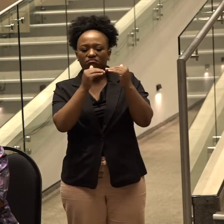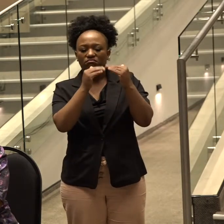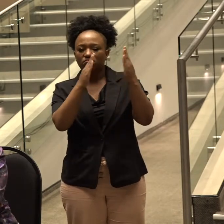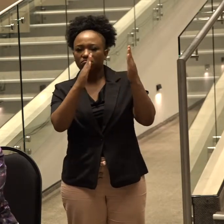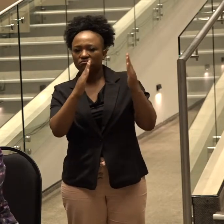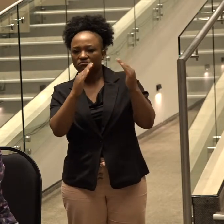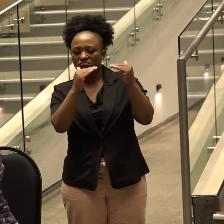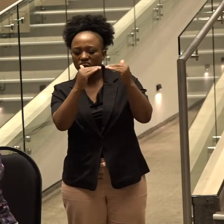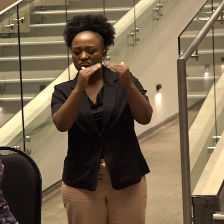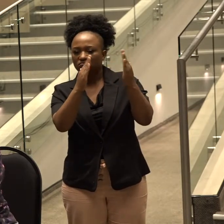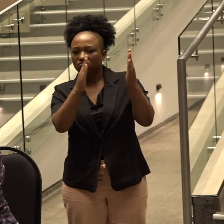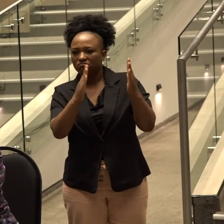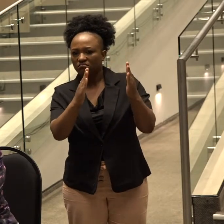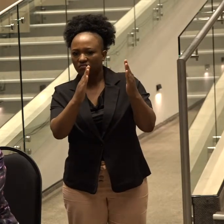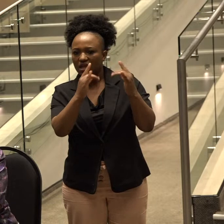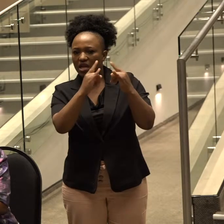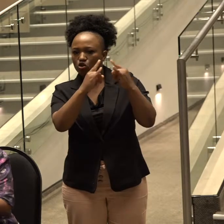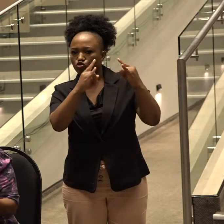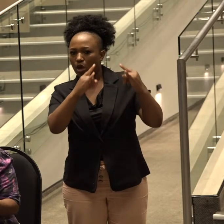sevens